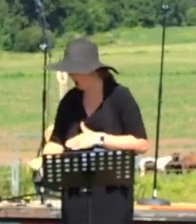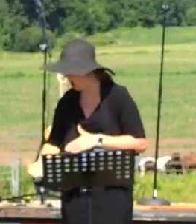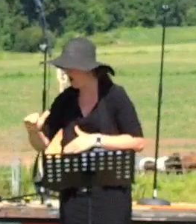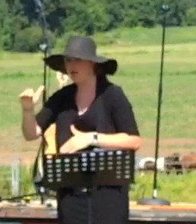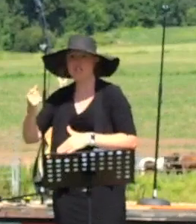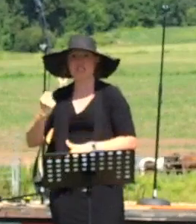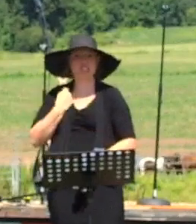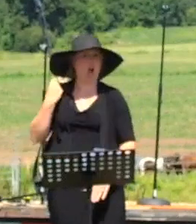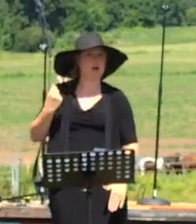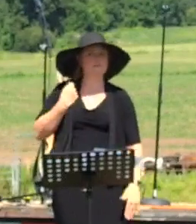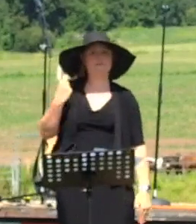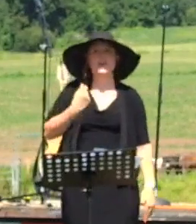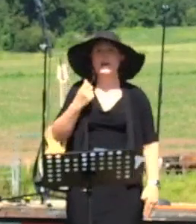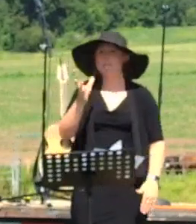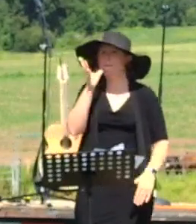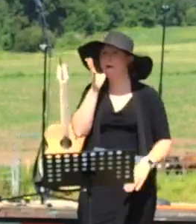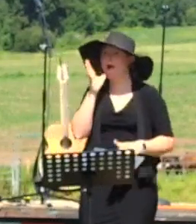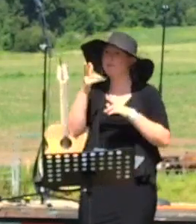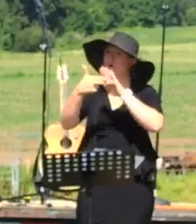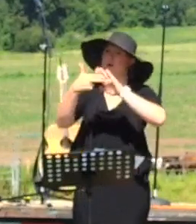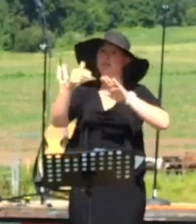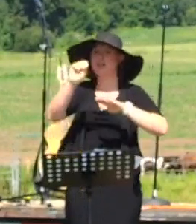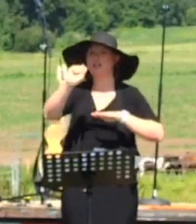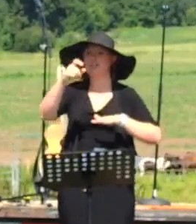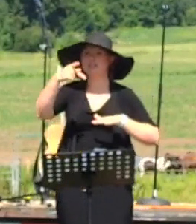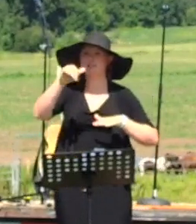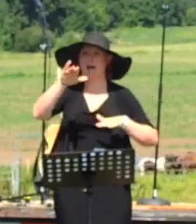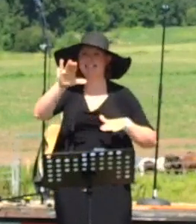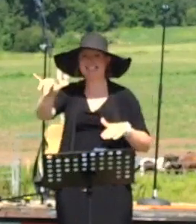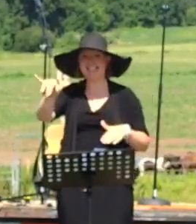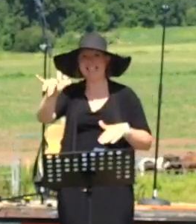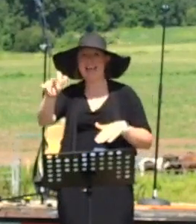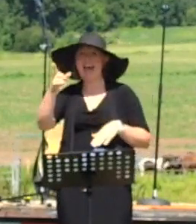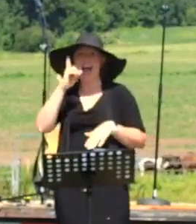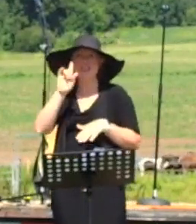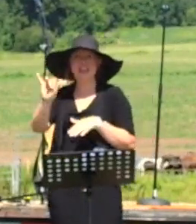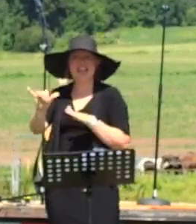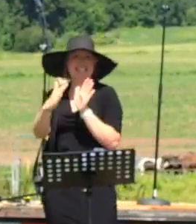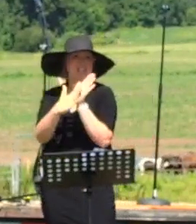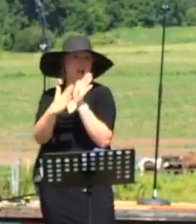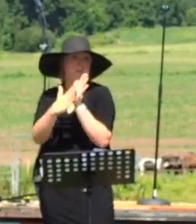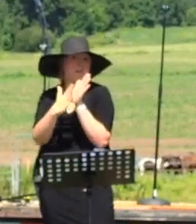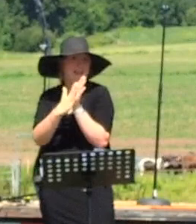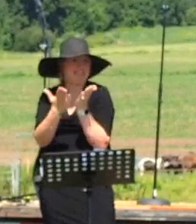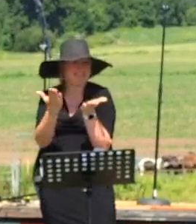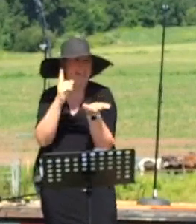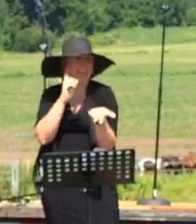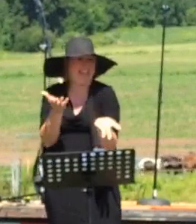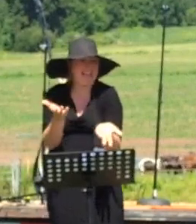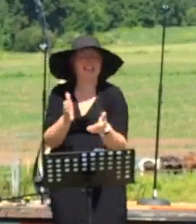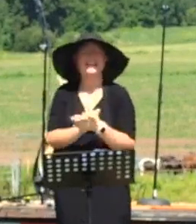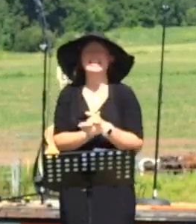My mom used to describe her as spicy, and I think that was as complimentary as you could get.